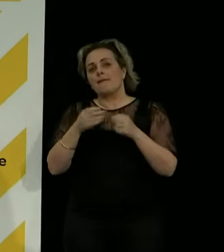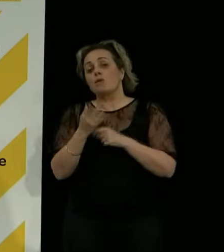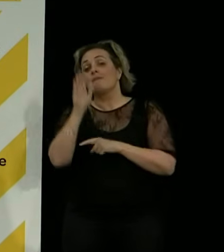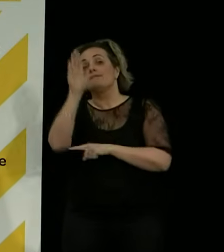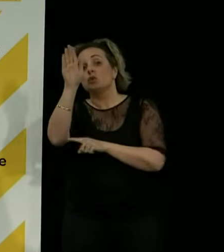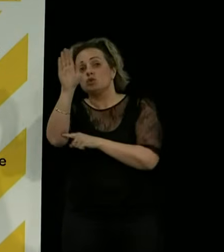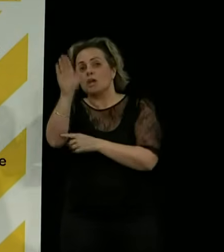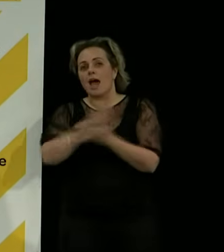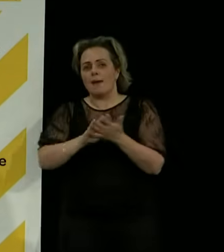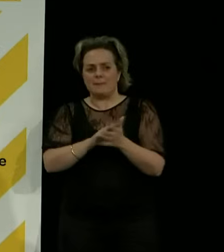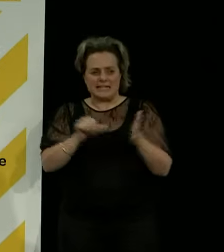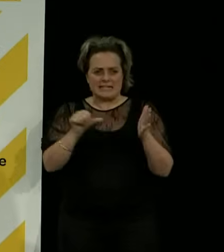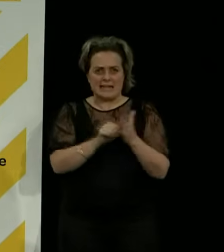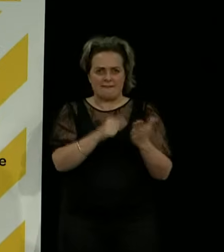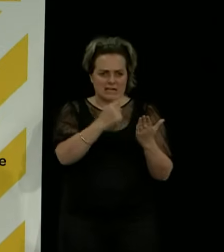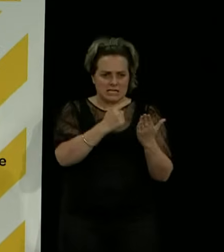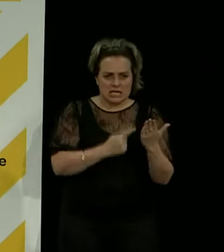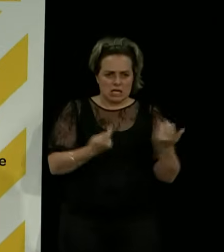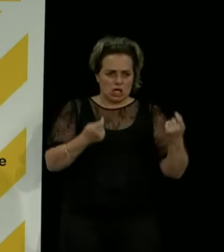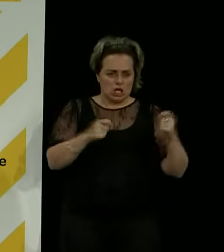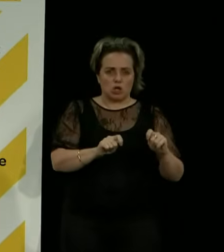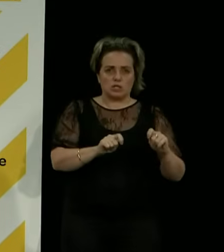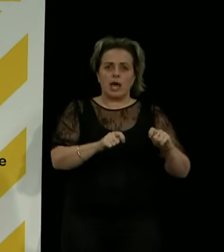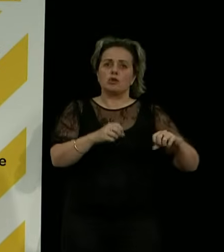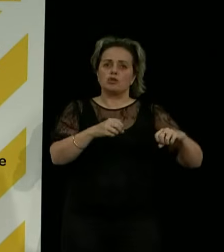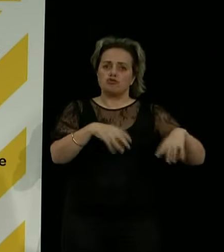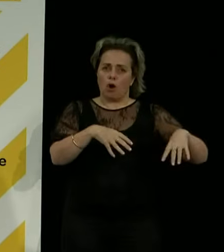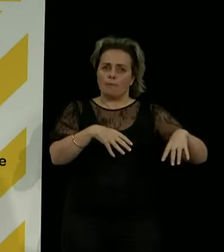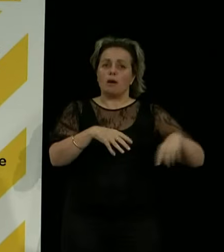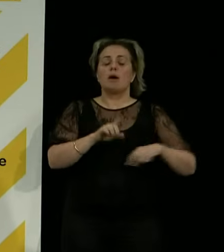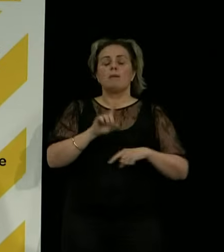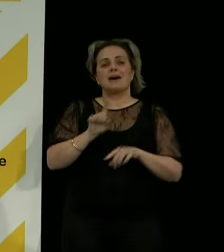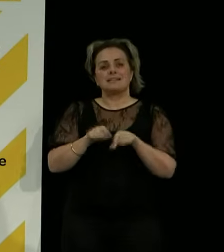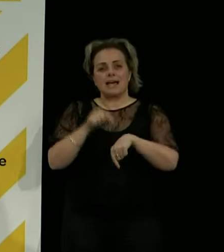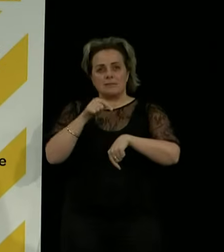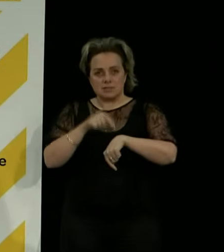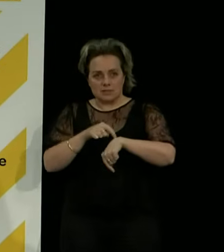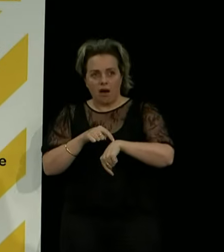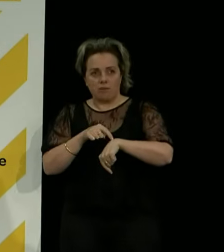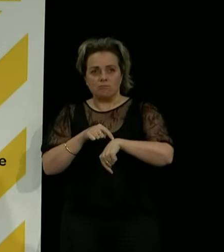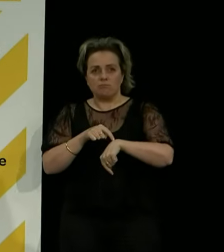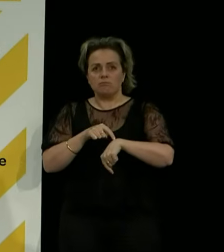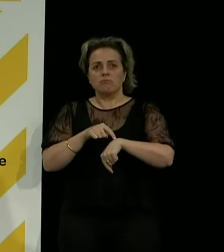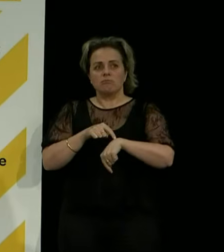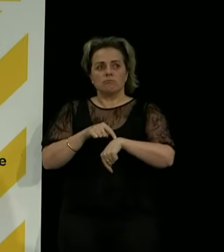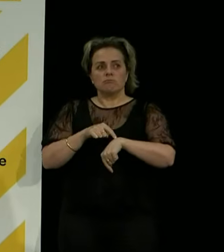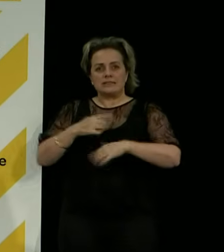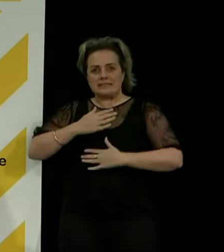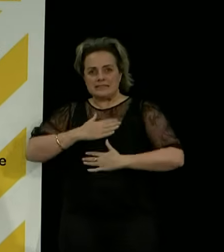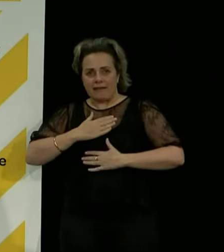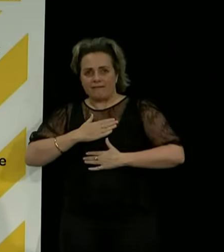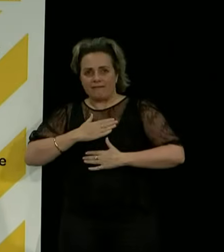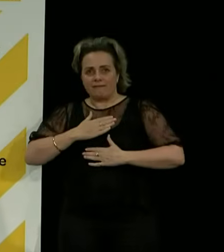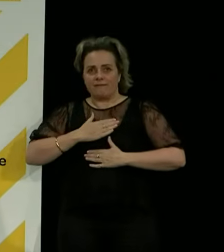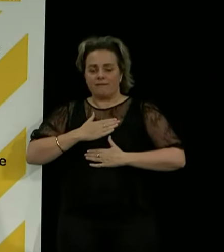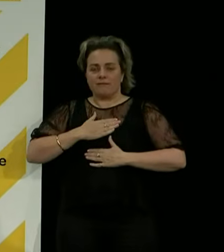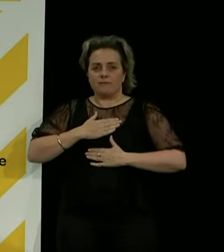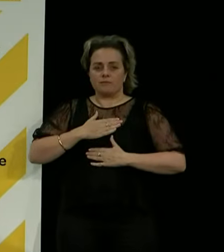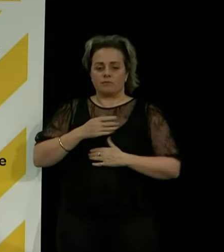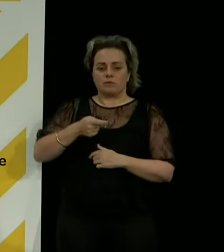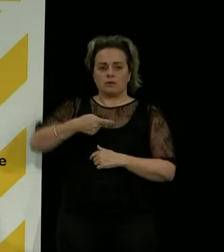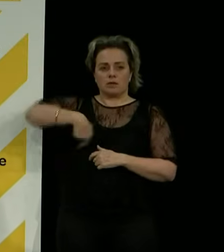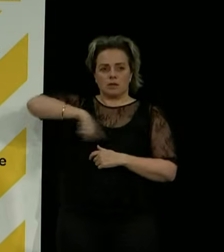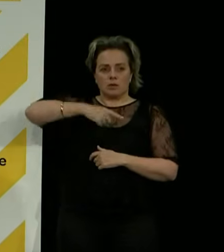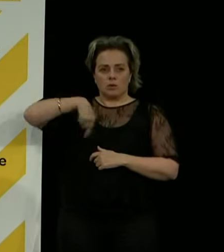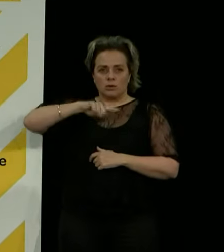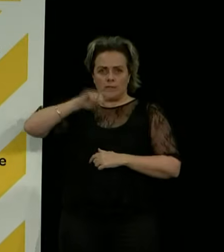those aggressive lockdowns while still taking the approach New Zealand has valued, which has been very aggressive with